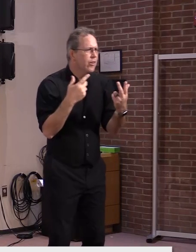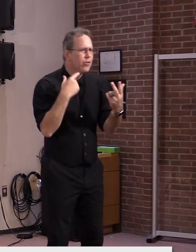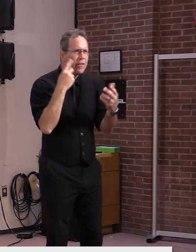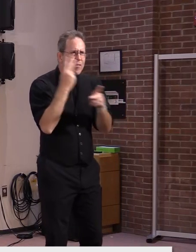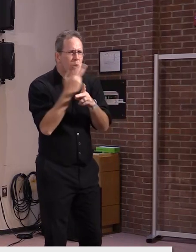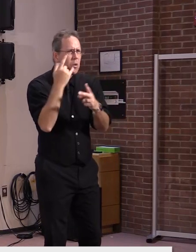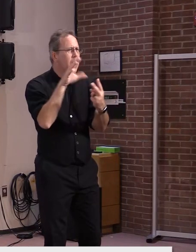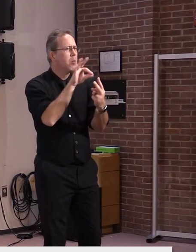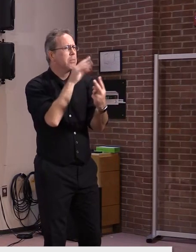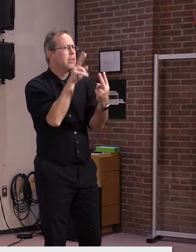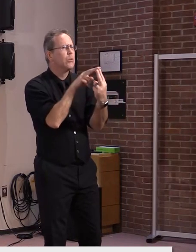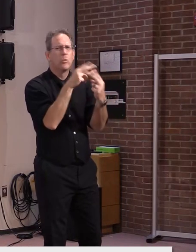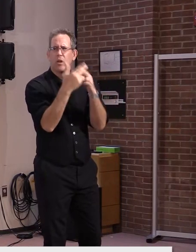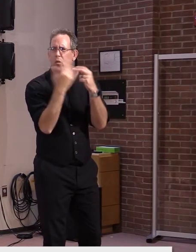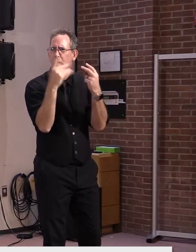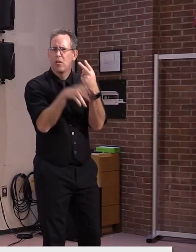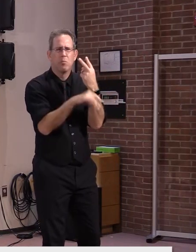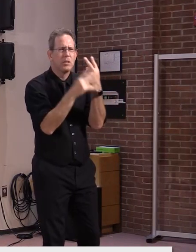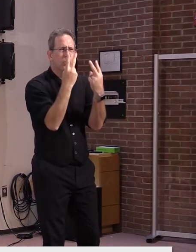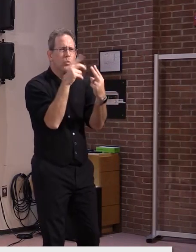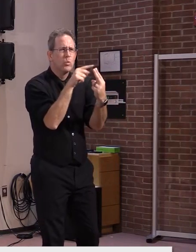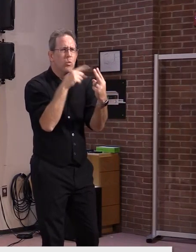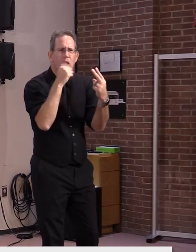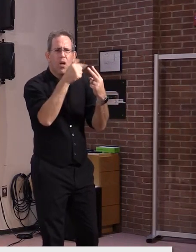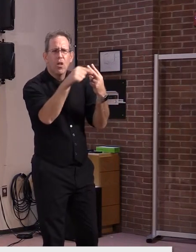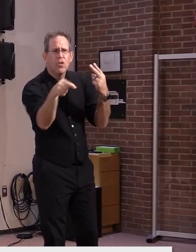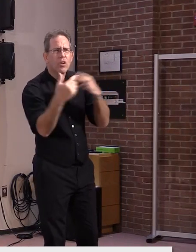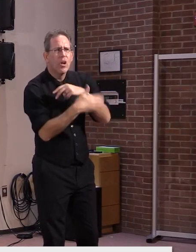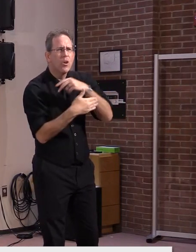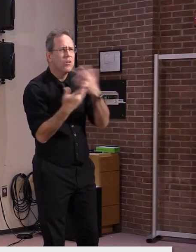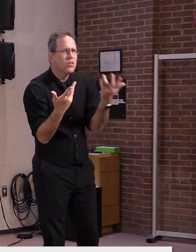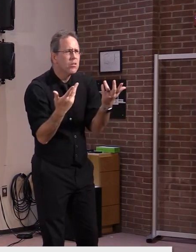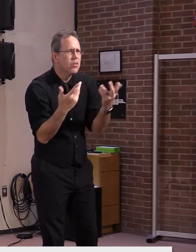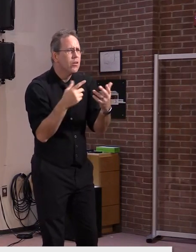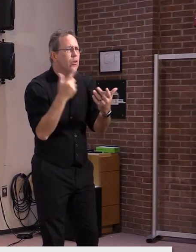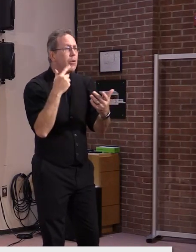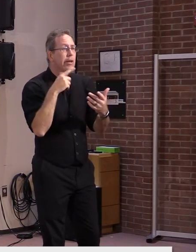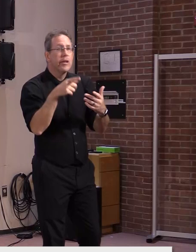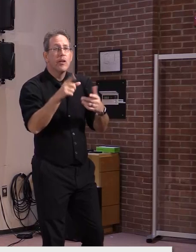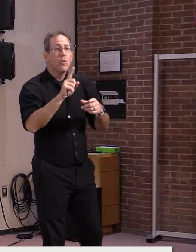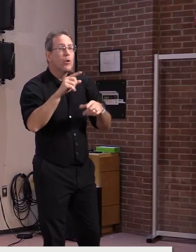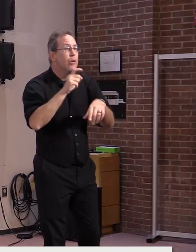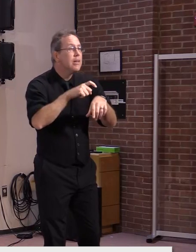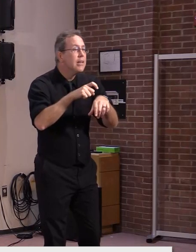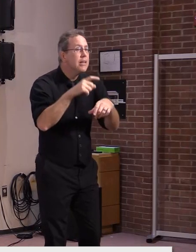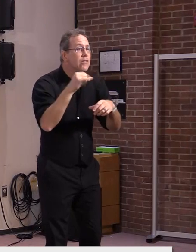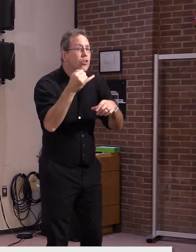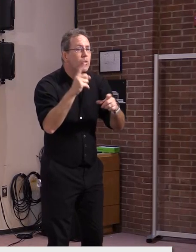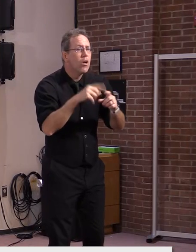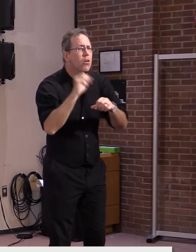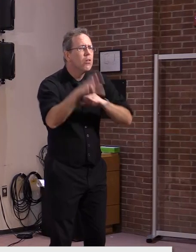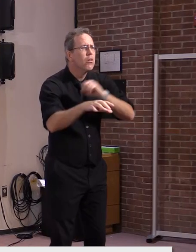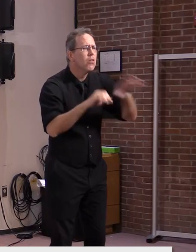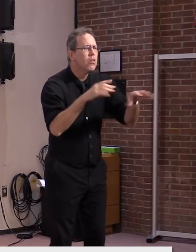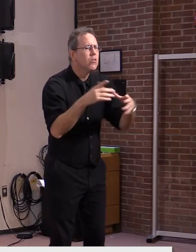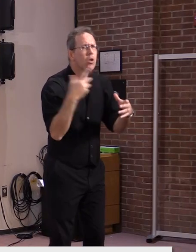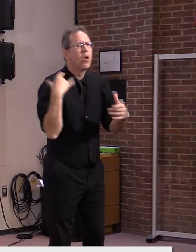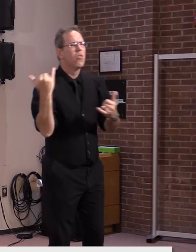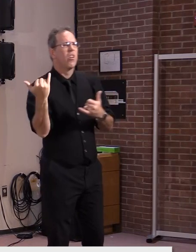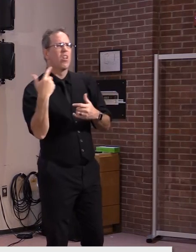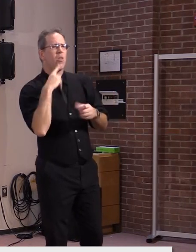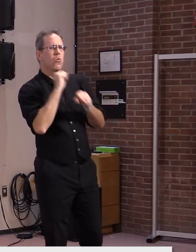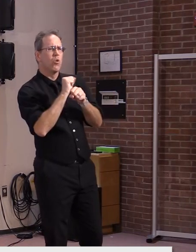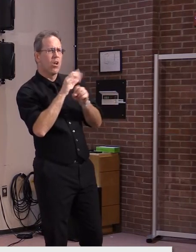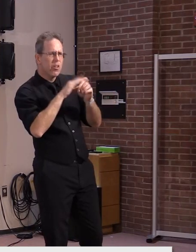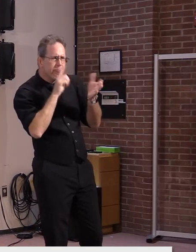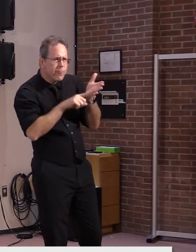sort of other than need of where it's been deployed, but I'll look into that, Greg, for you. But for